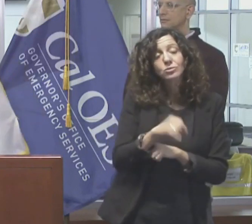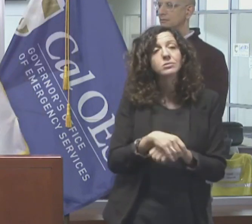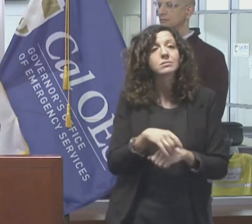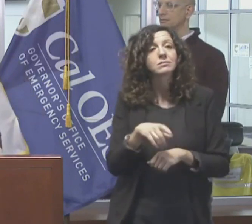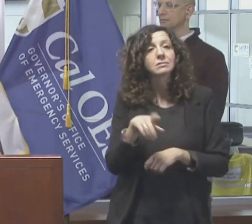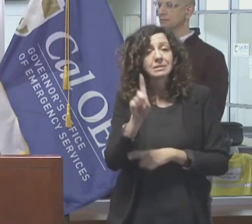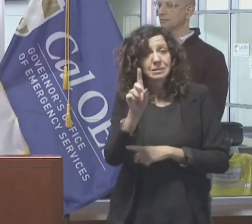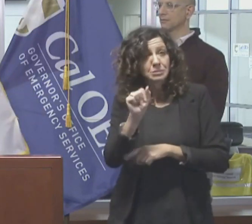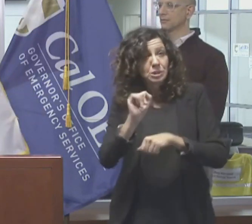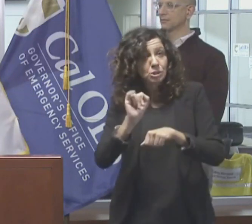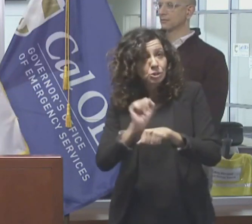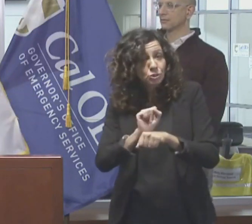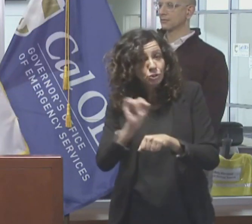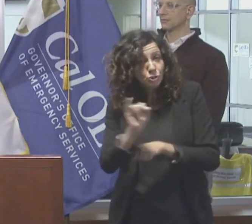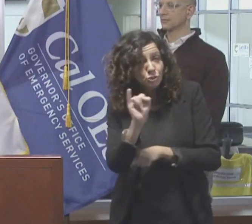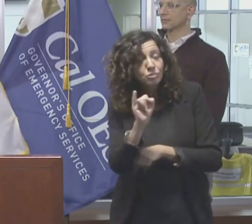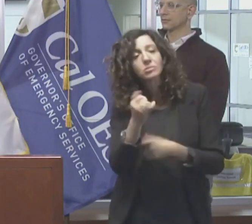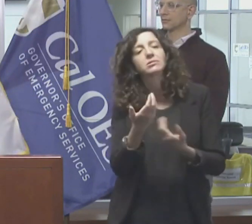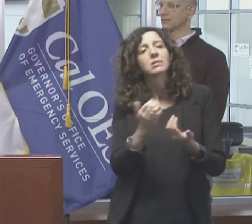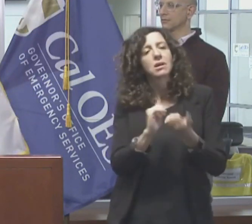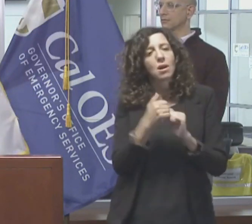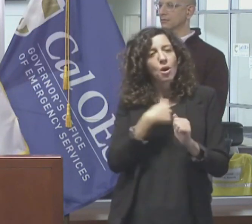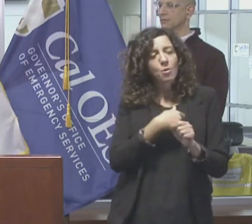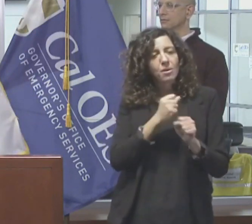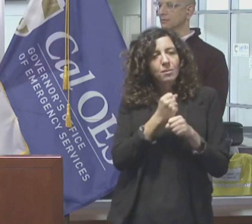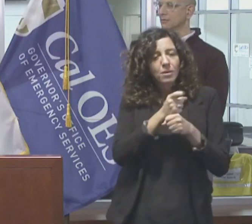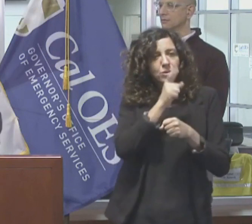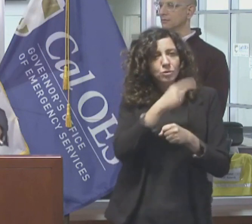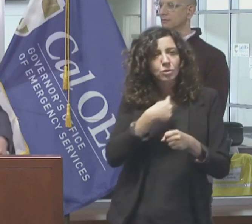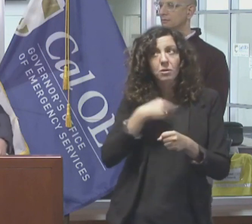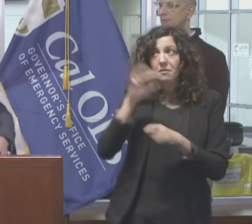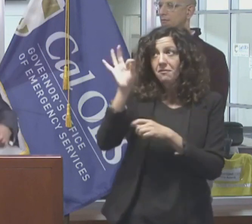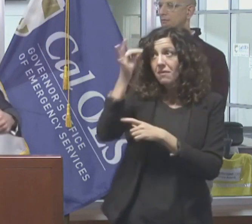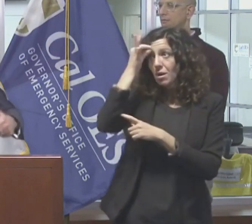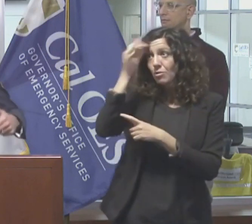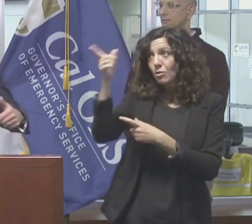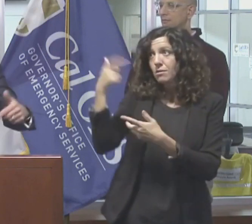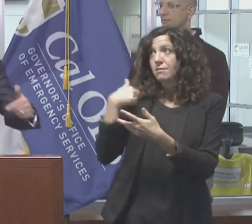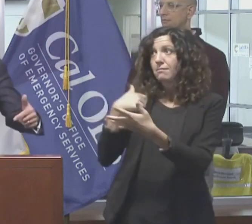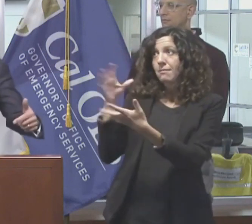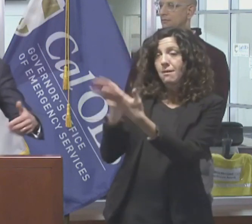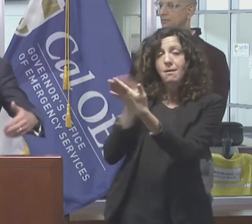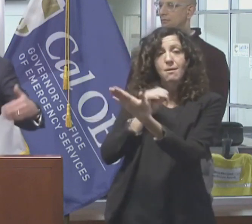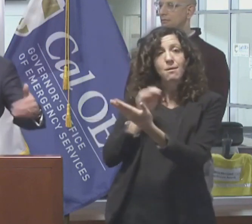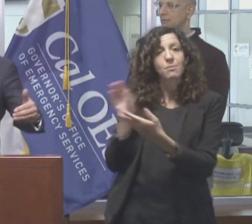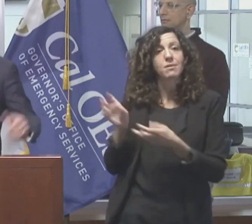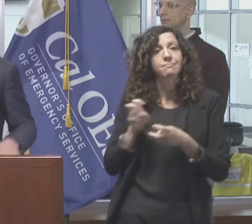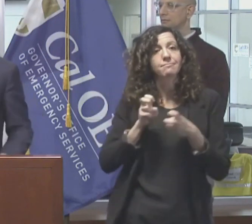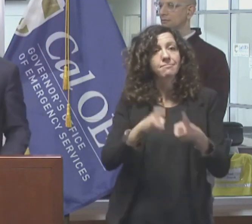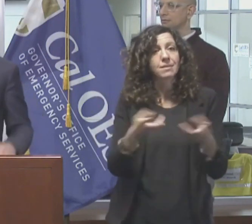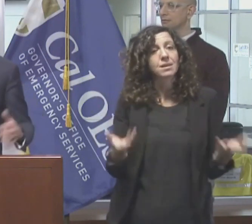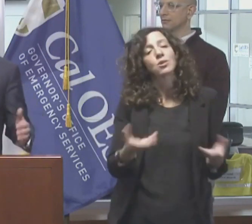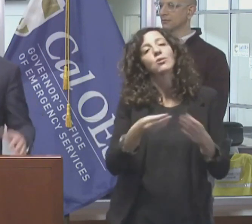complement what was done at the federal level. We're also sharpening our focus on what we request of the federal government going forward, as we believe